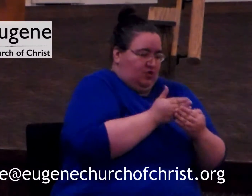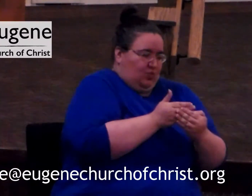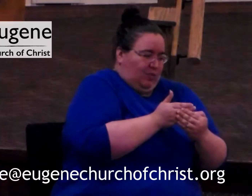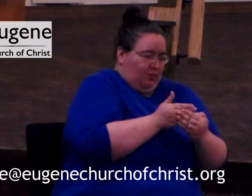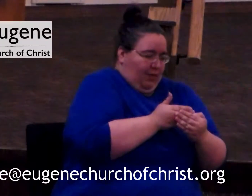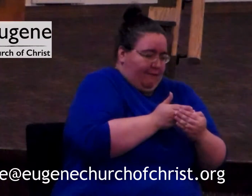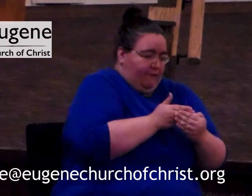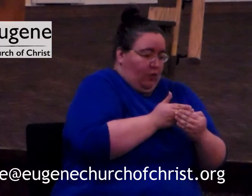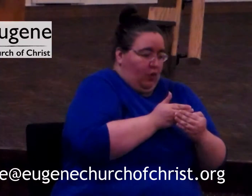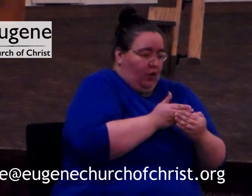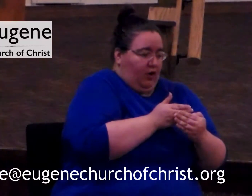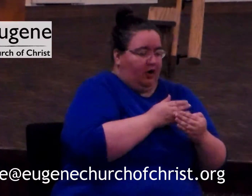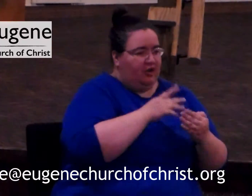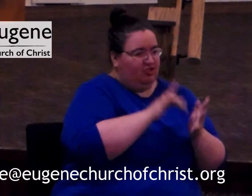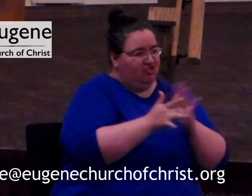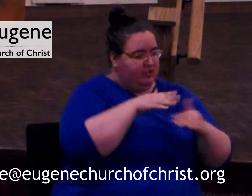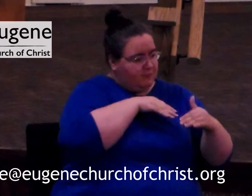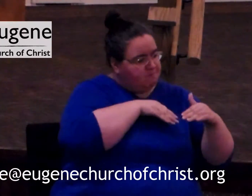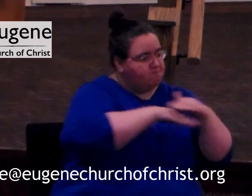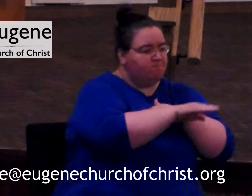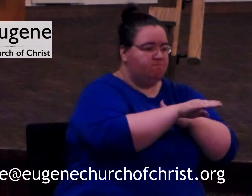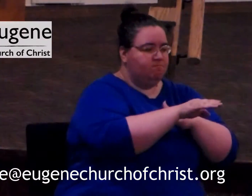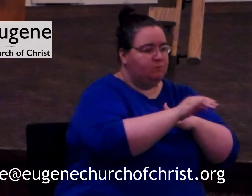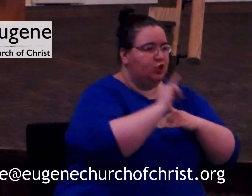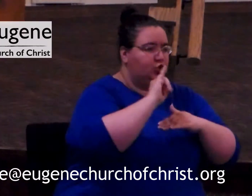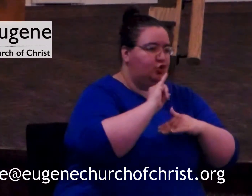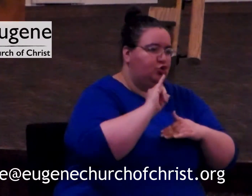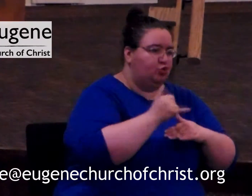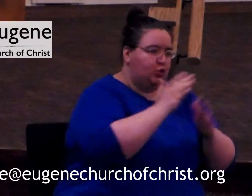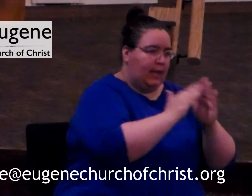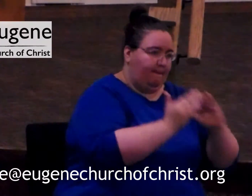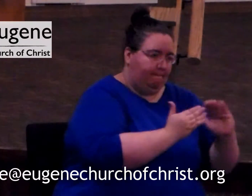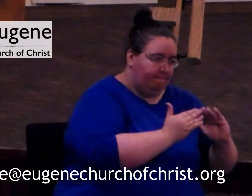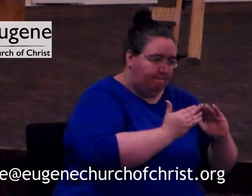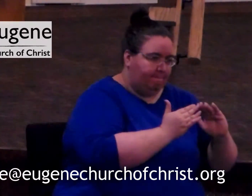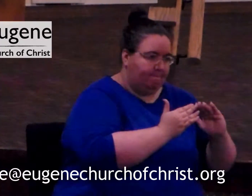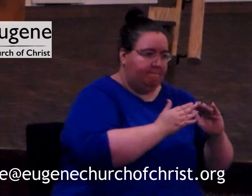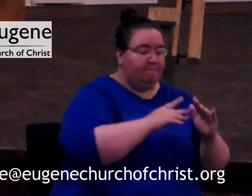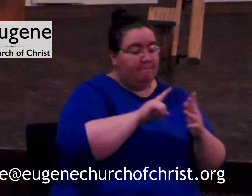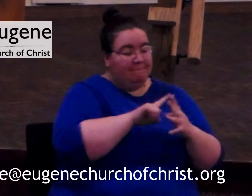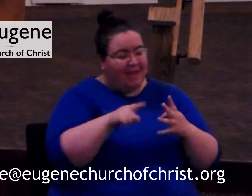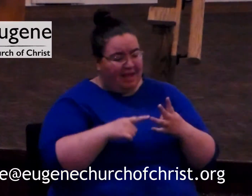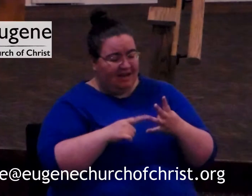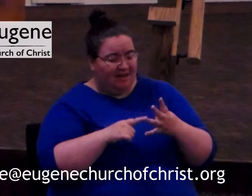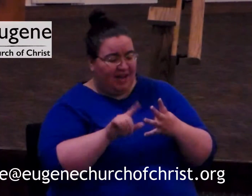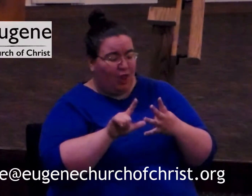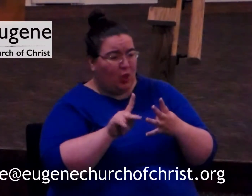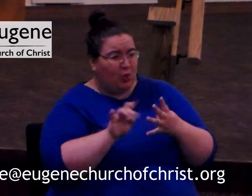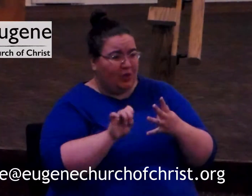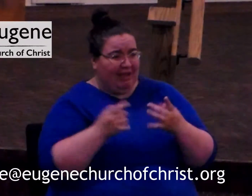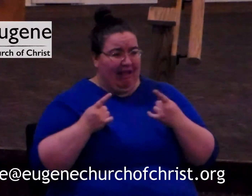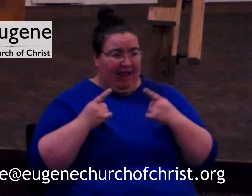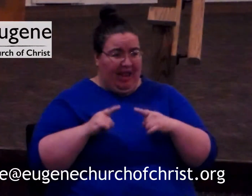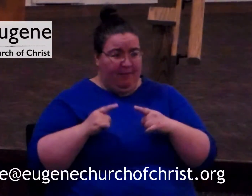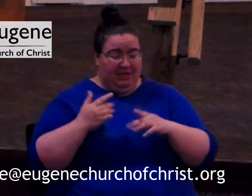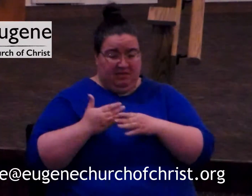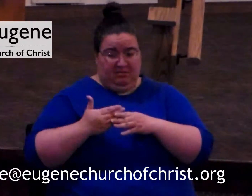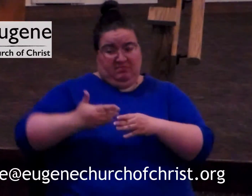different stories here. So we'll treat it that way, but we'll look in Matthew and in John, especially this morning.